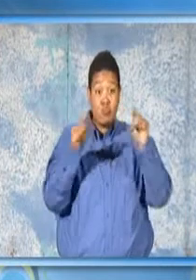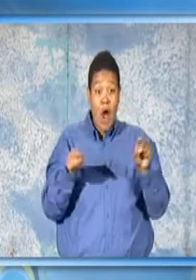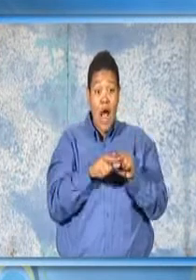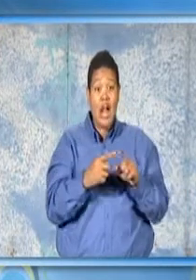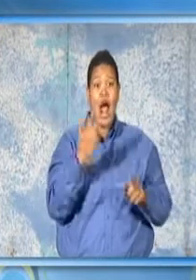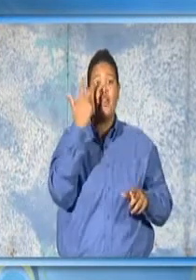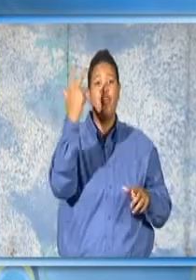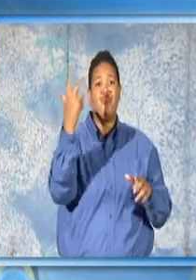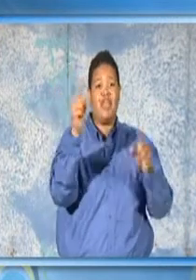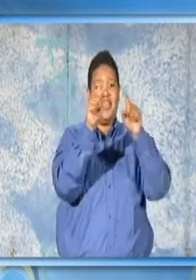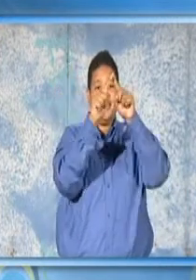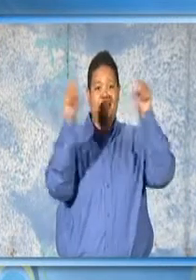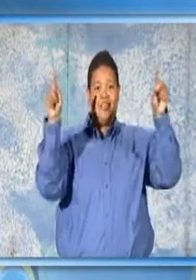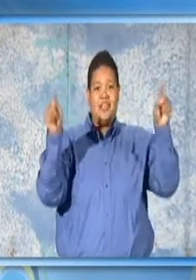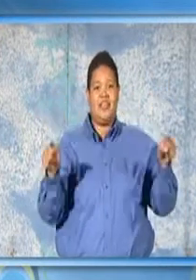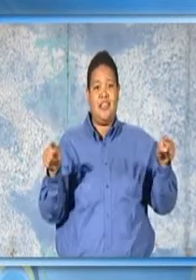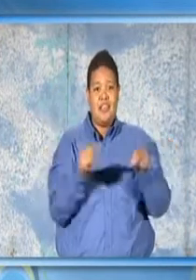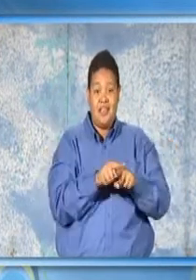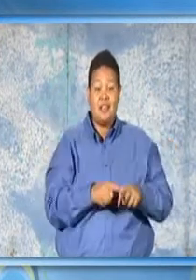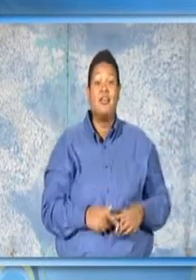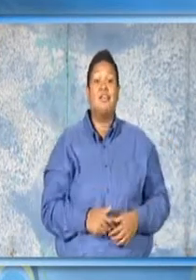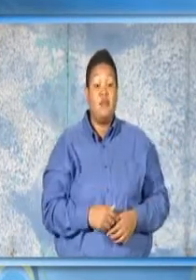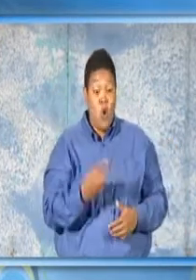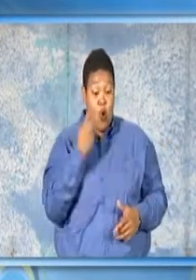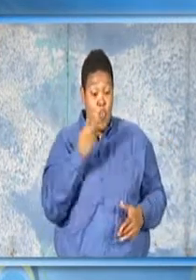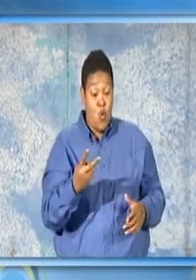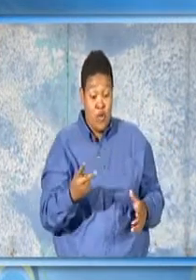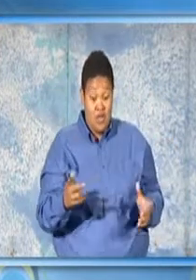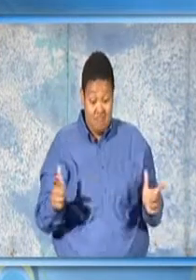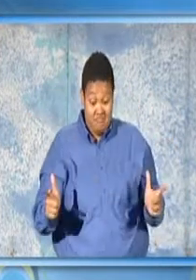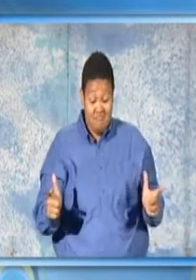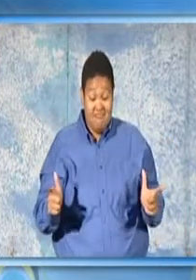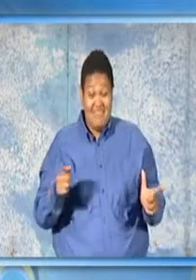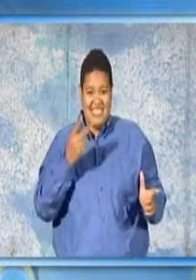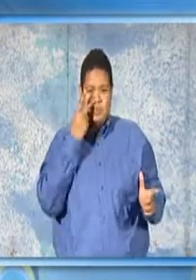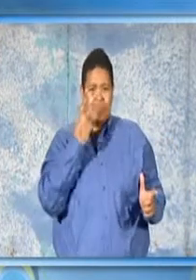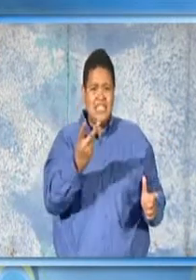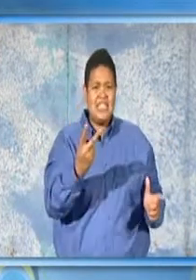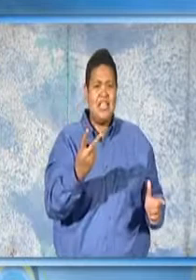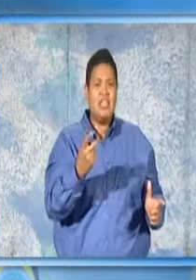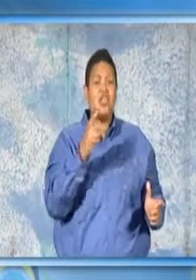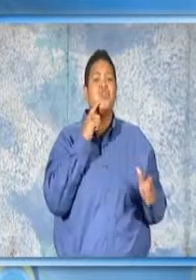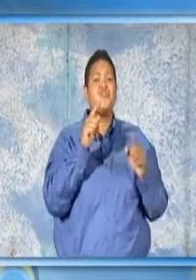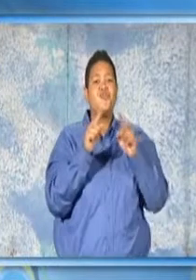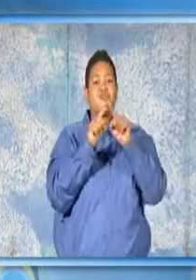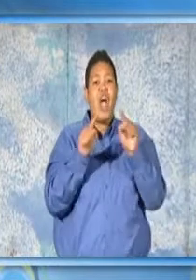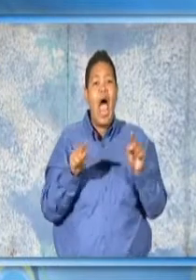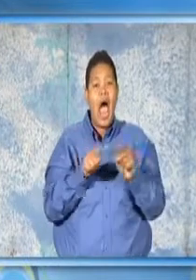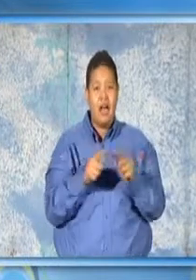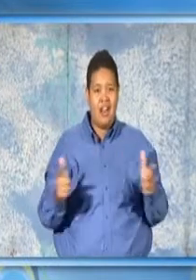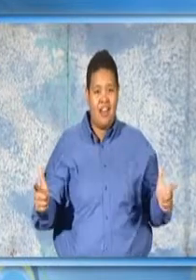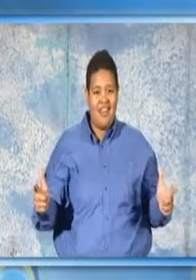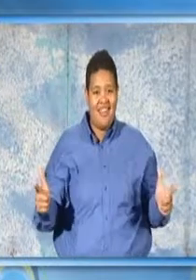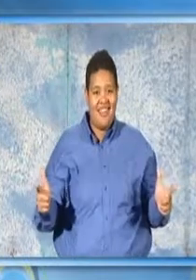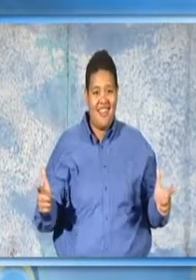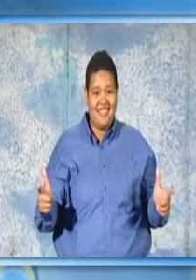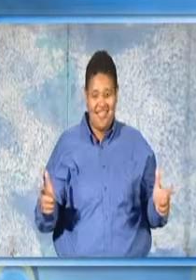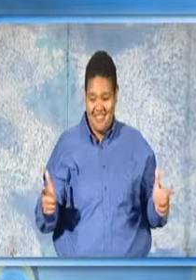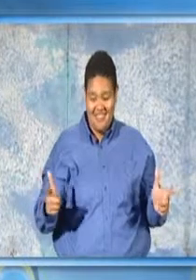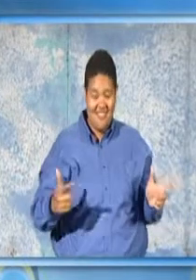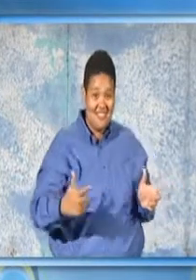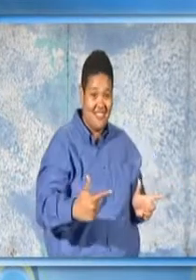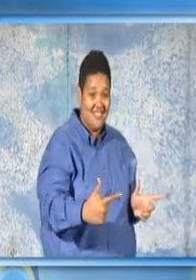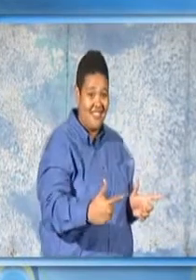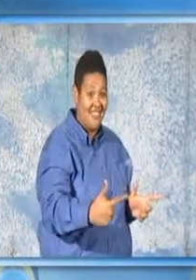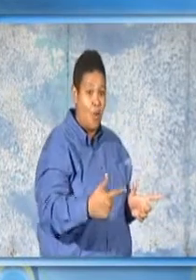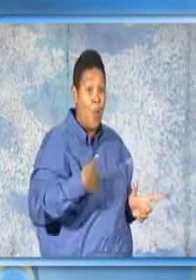rectangular. Looking at the cross-section, we see that it is triangular. So we find the area of